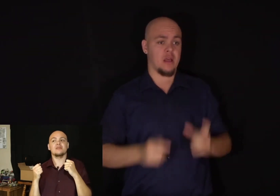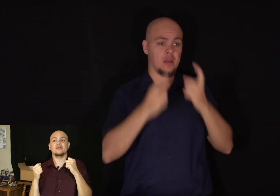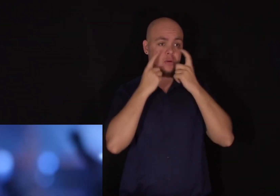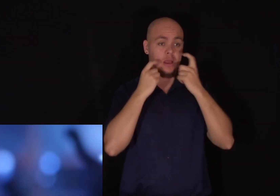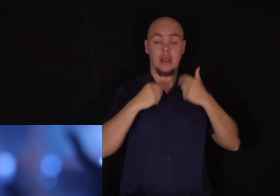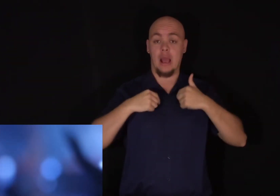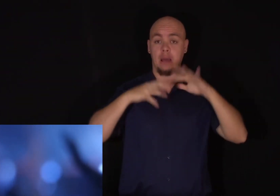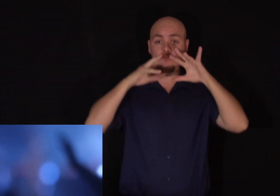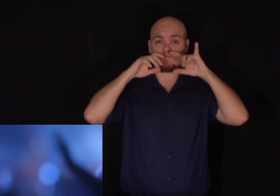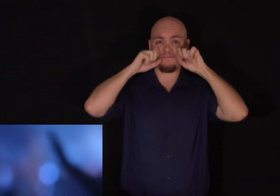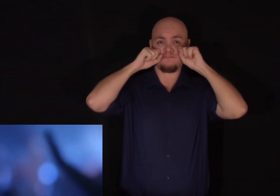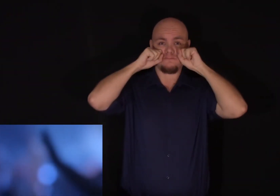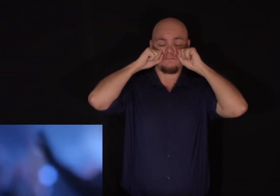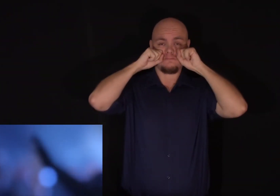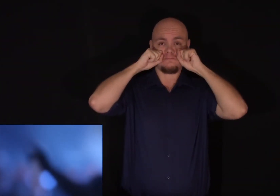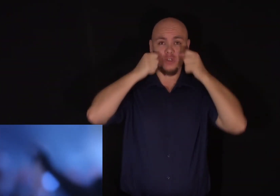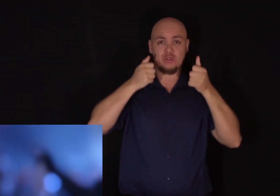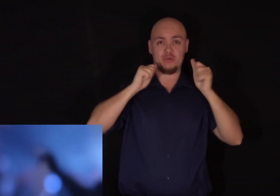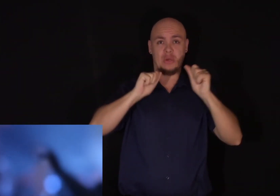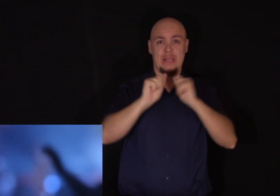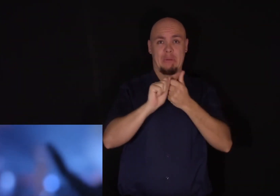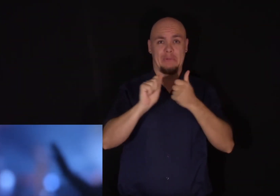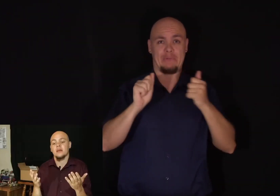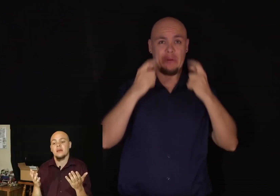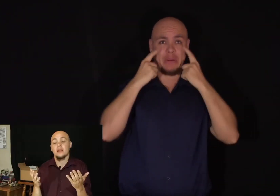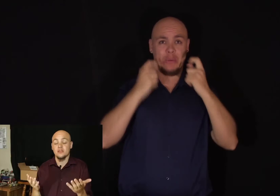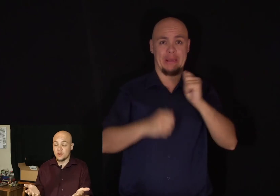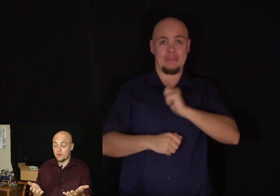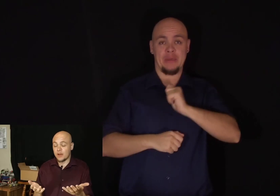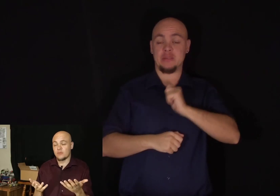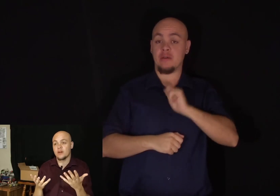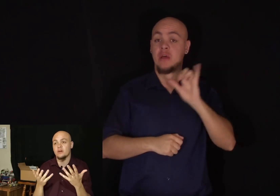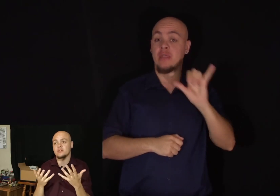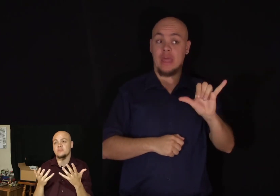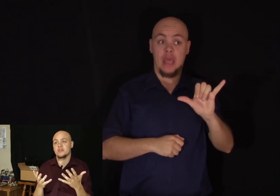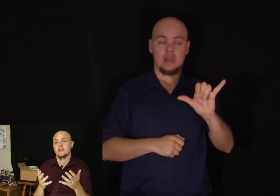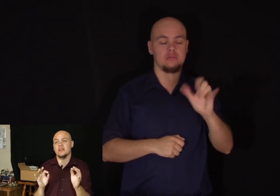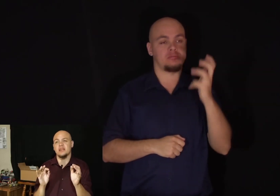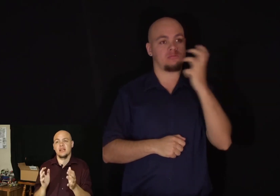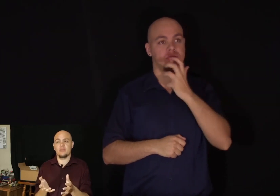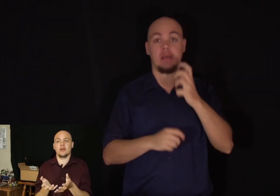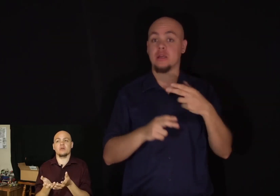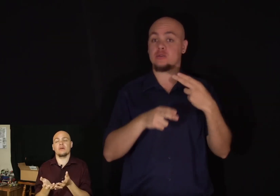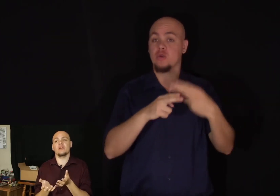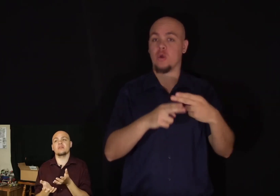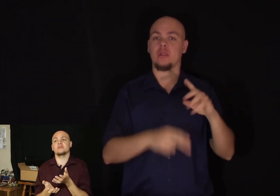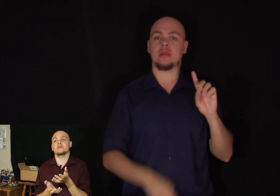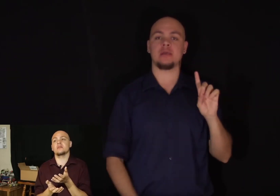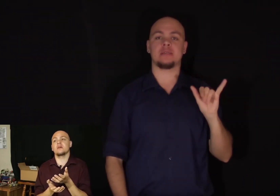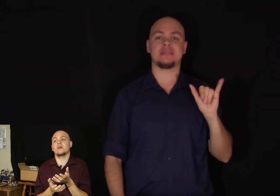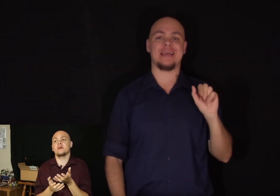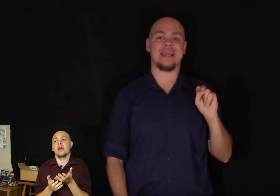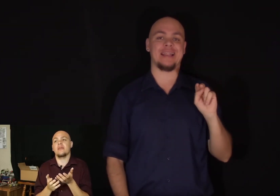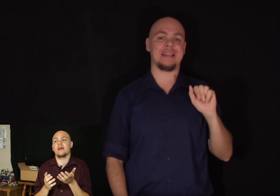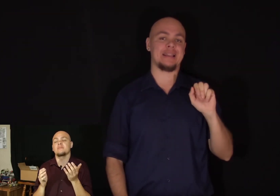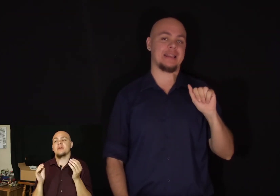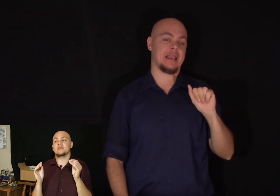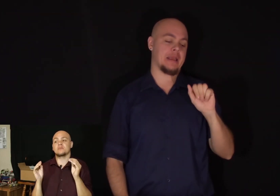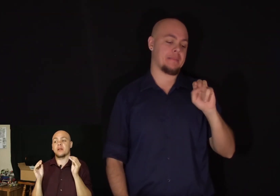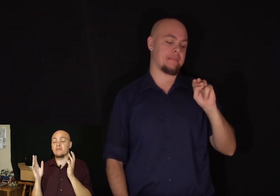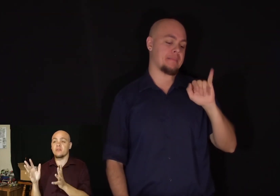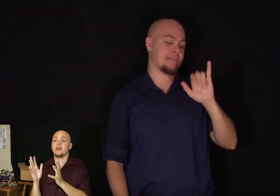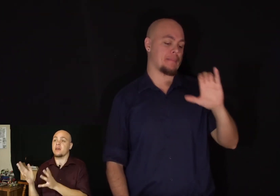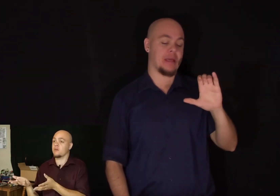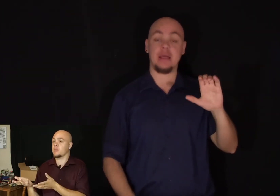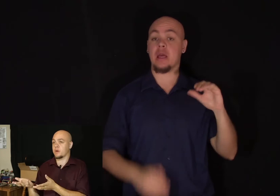back tears, and that is something in interpreting we call specifically dynamic equivalence. And that